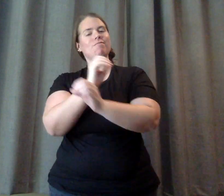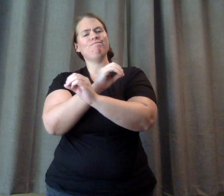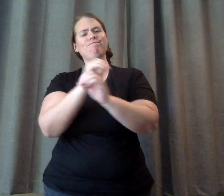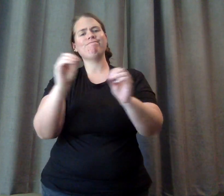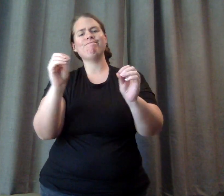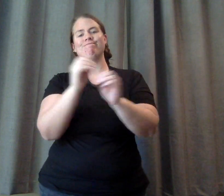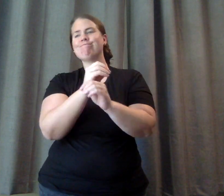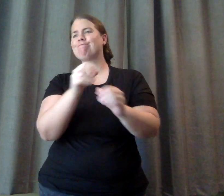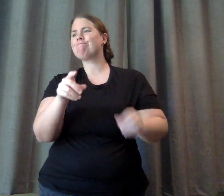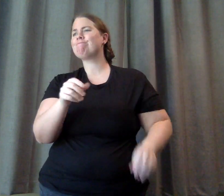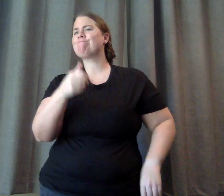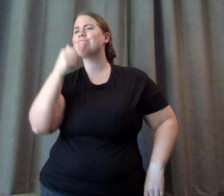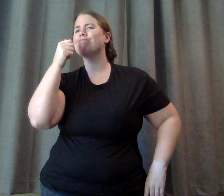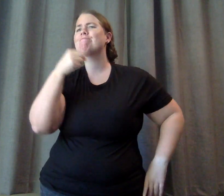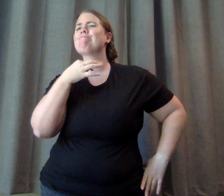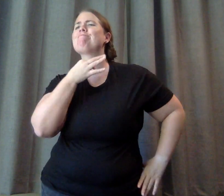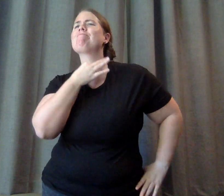there's something about her.